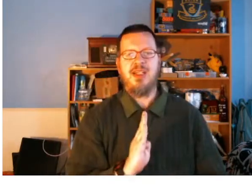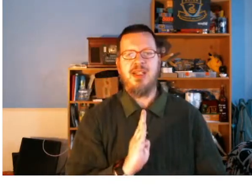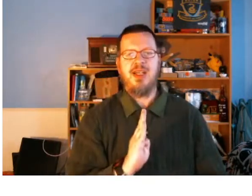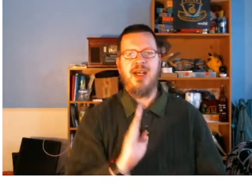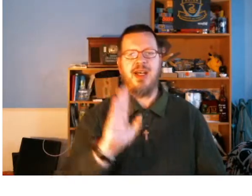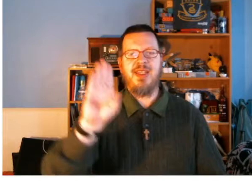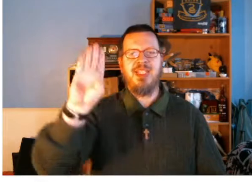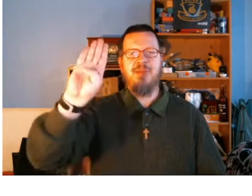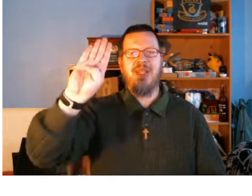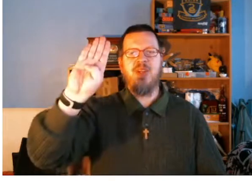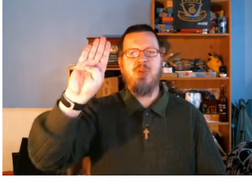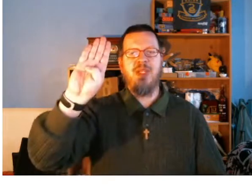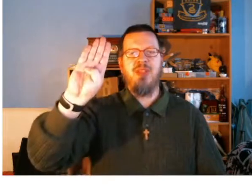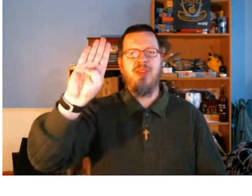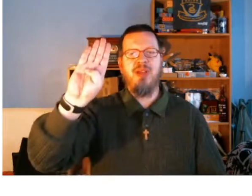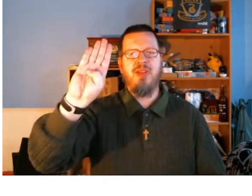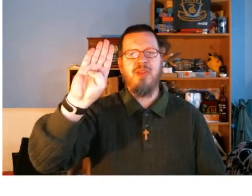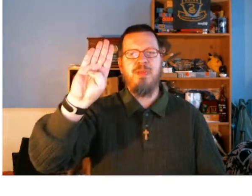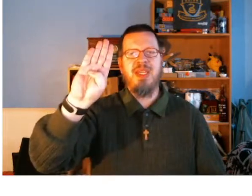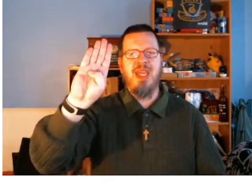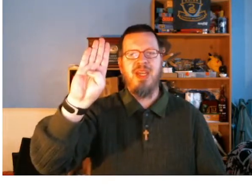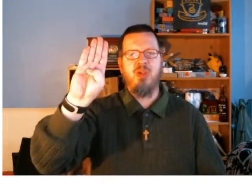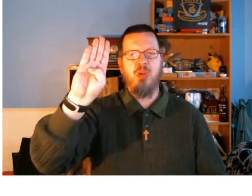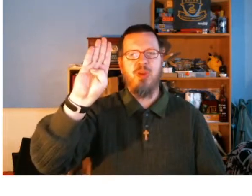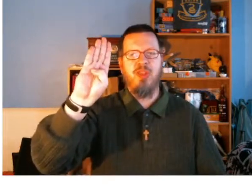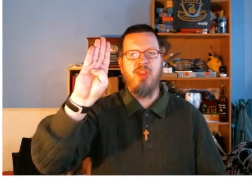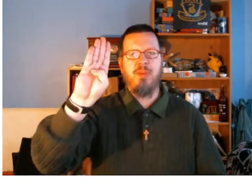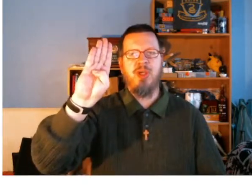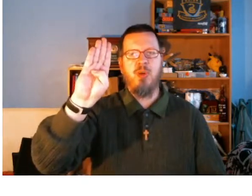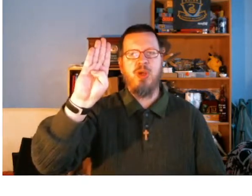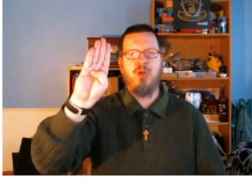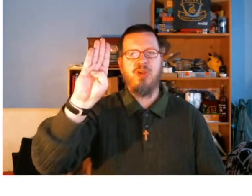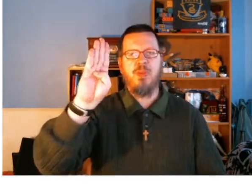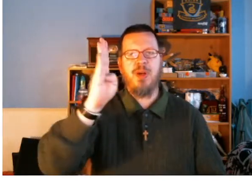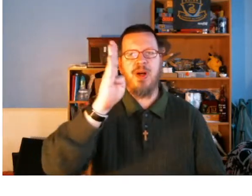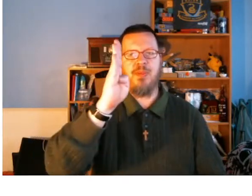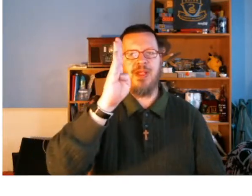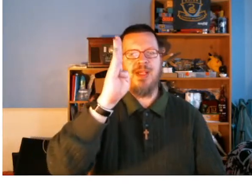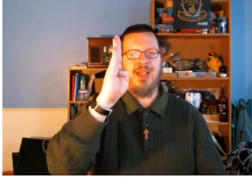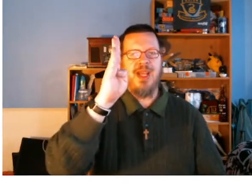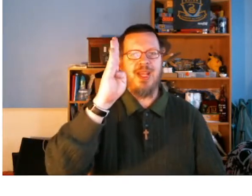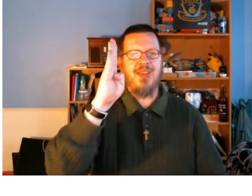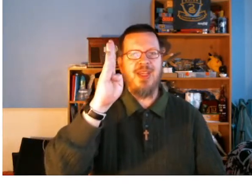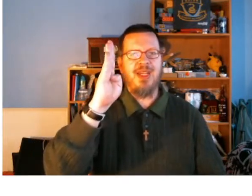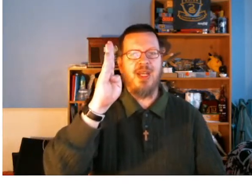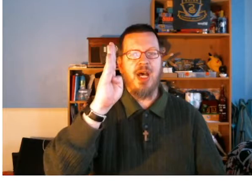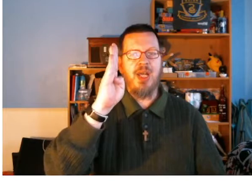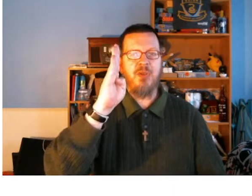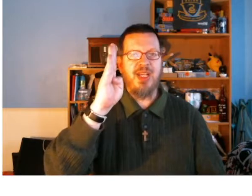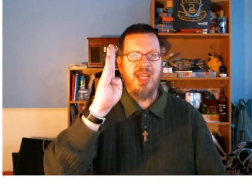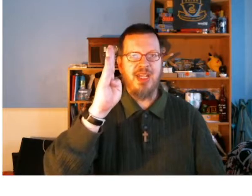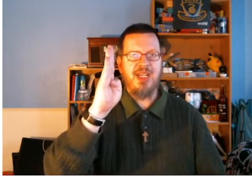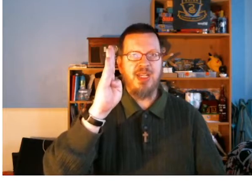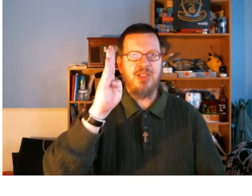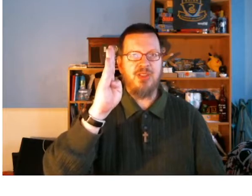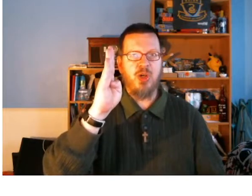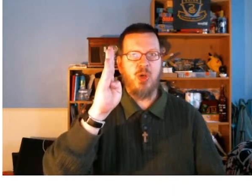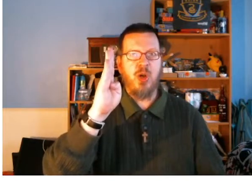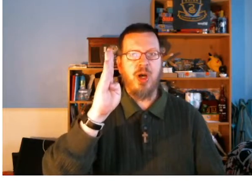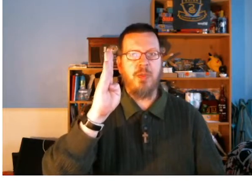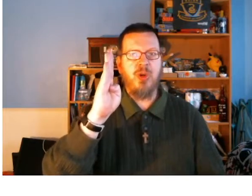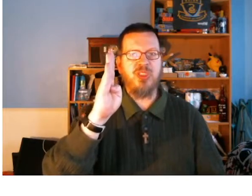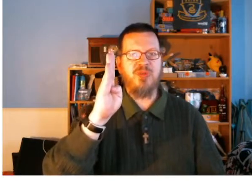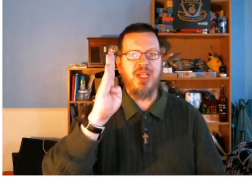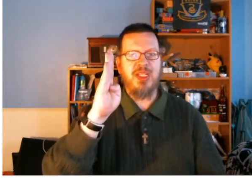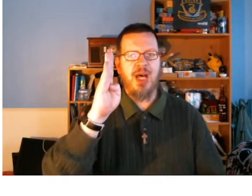God, and that's made with the B hand, or the thumb going over your palm. And then I'm right-handed,